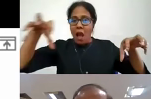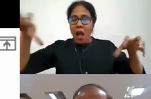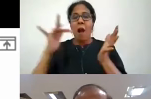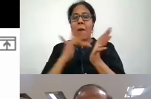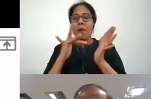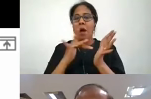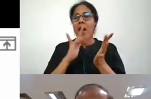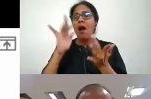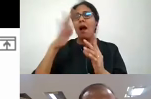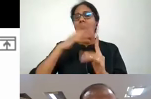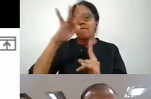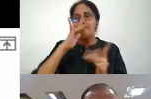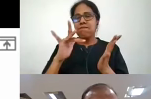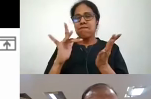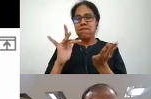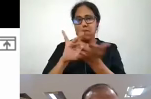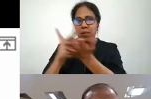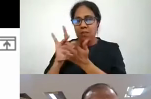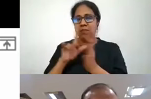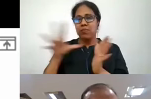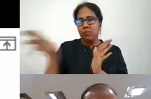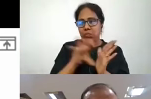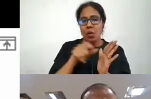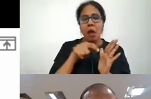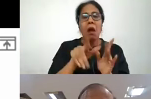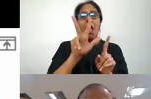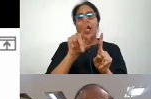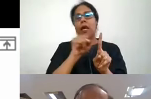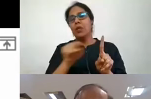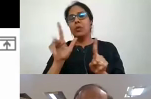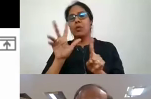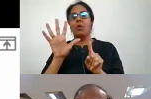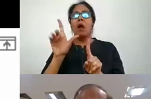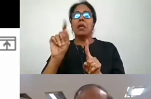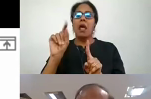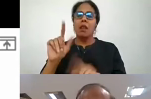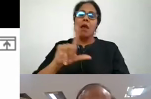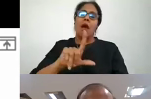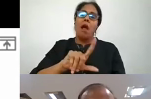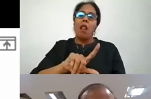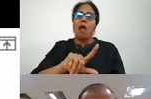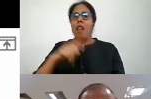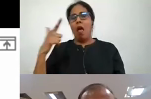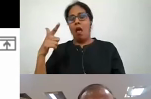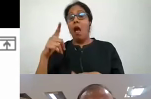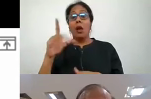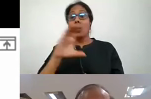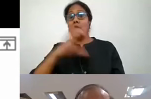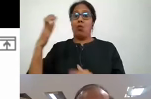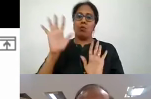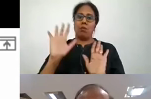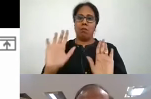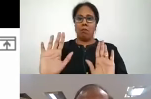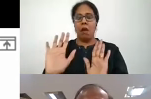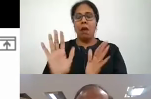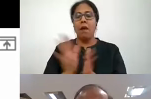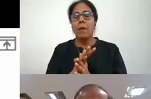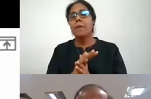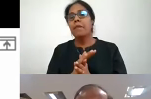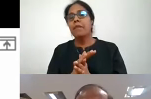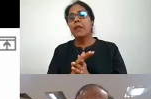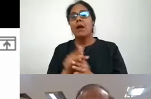hotspots against a requirement of 8 to 10 million hotspots to be on par with the global average. So public Wi-Fi